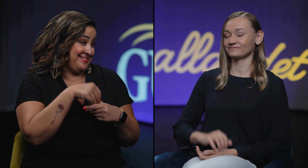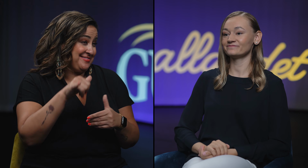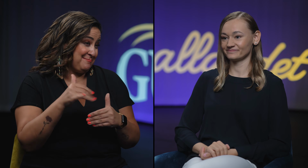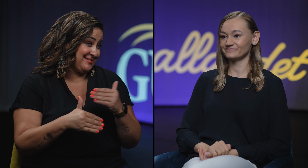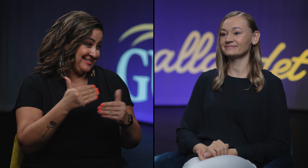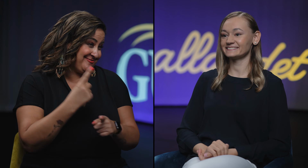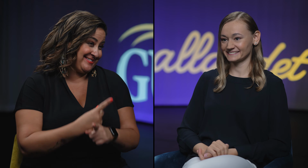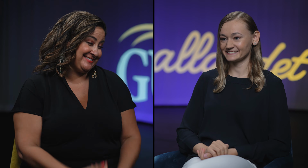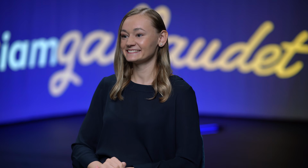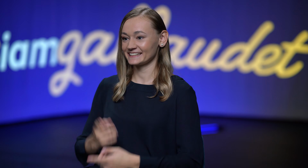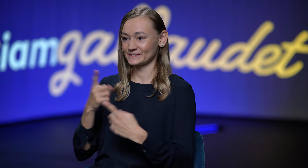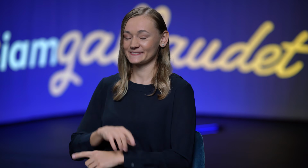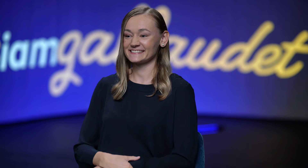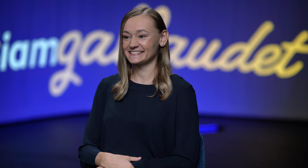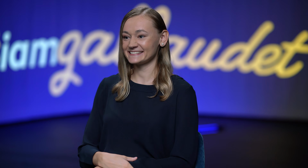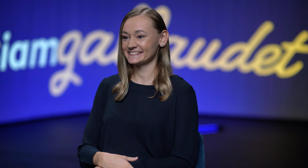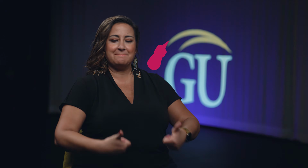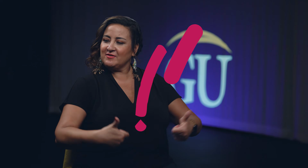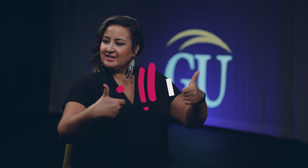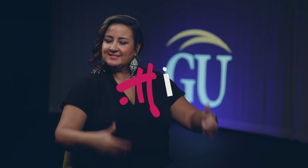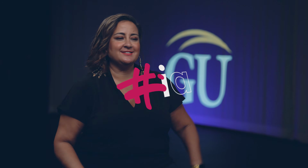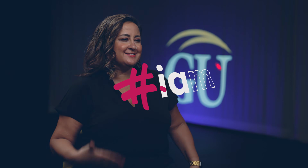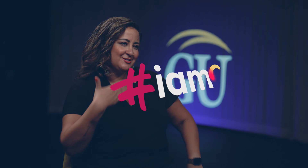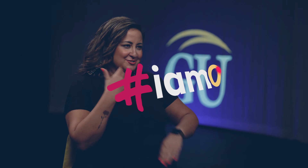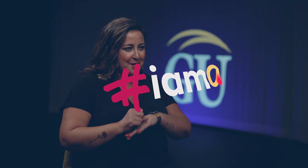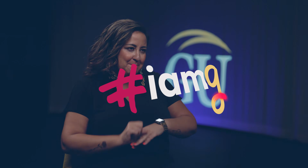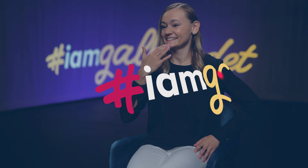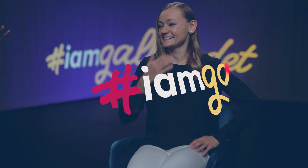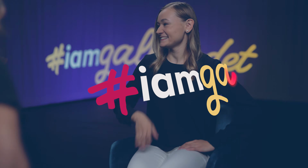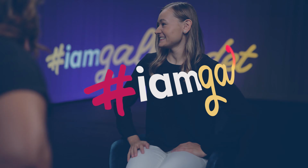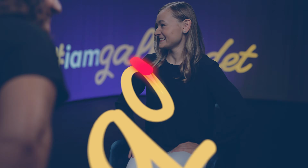that progress, right? Yes, I agree. Perfect. Great job. Thank you.